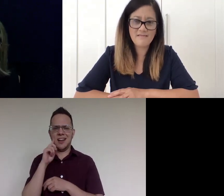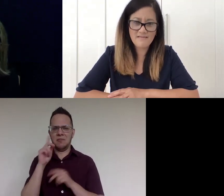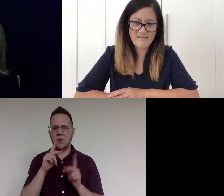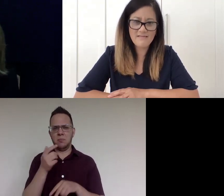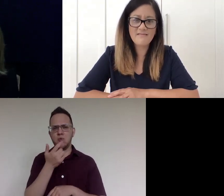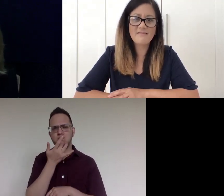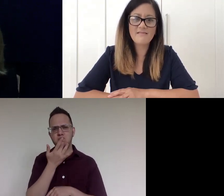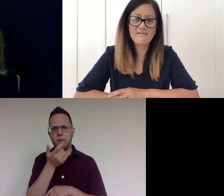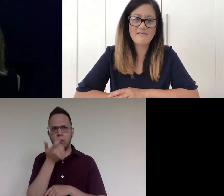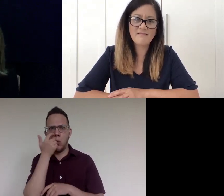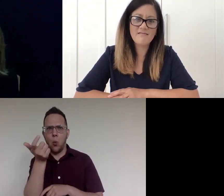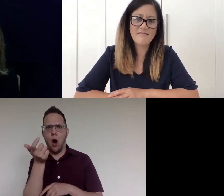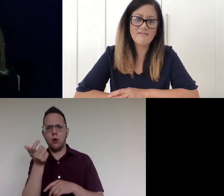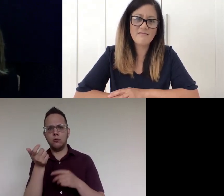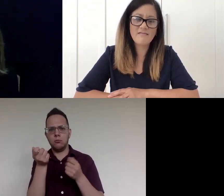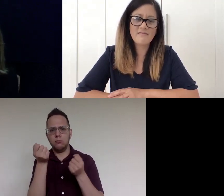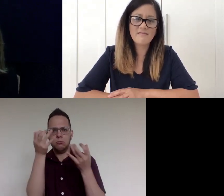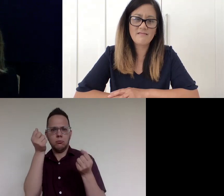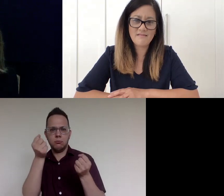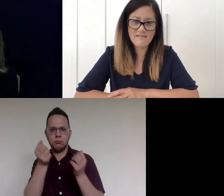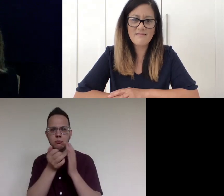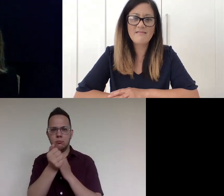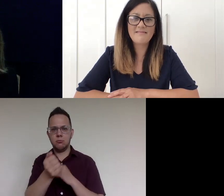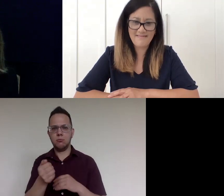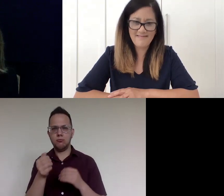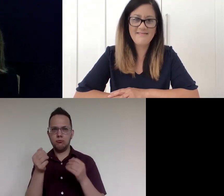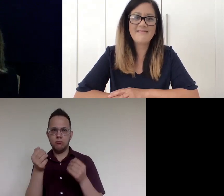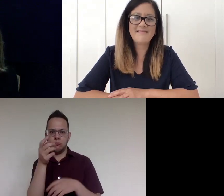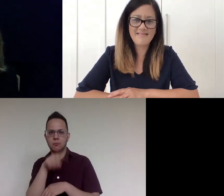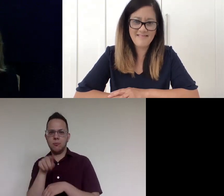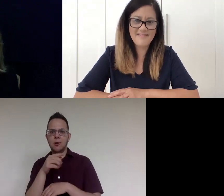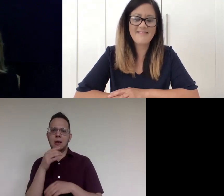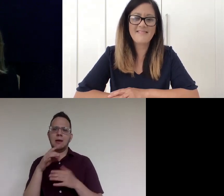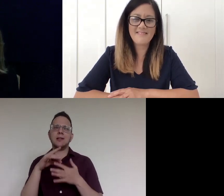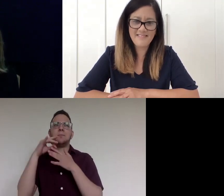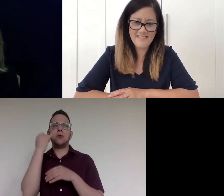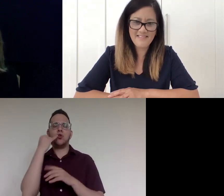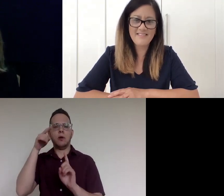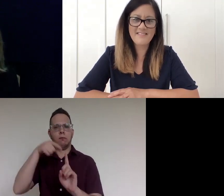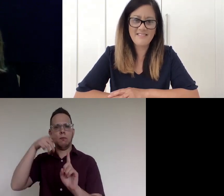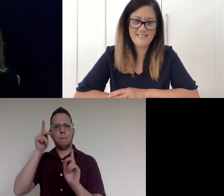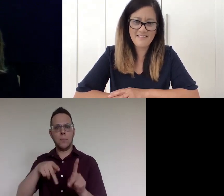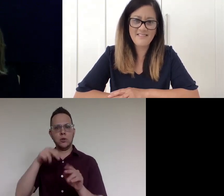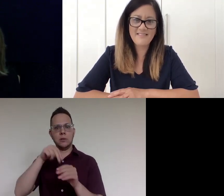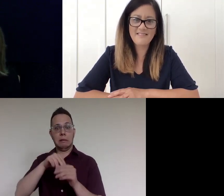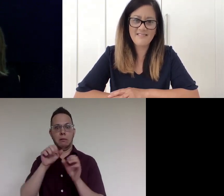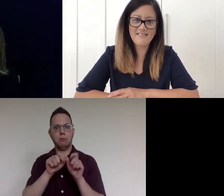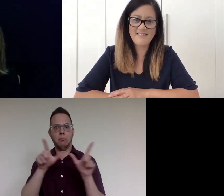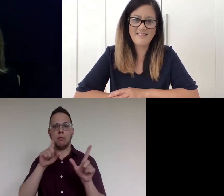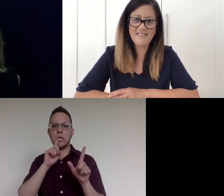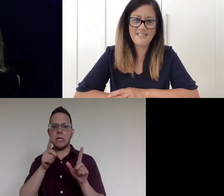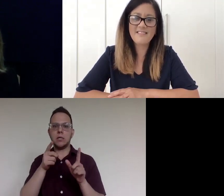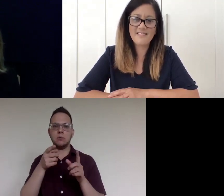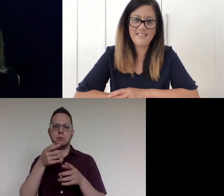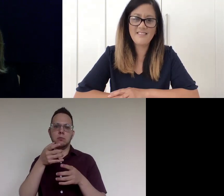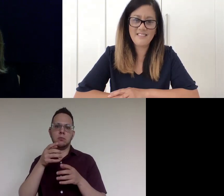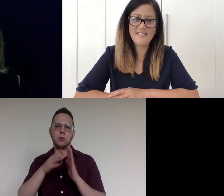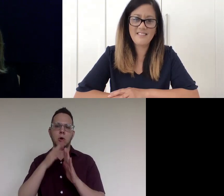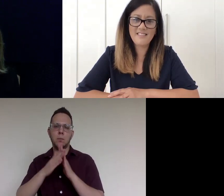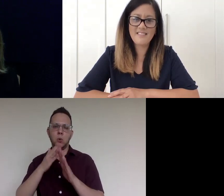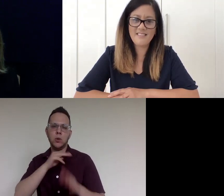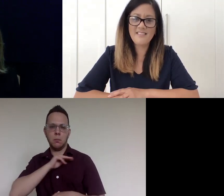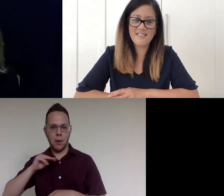if the people will really watch something, it's got to be an ASL, and it's got to be to the point. If the